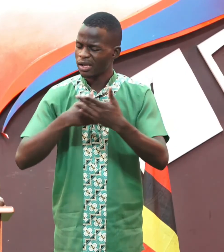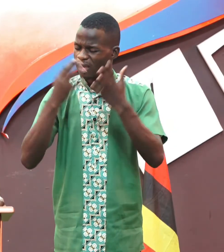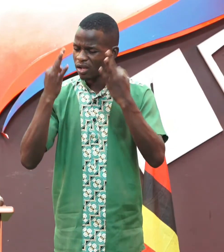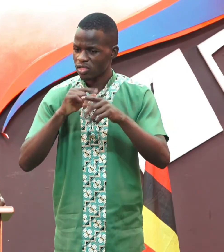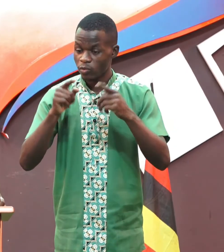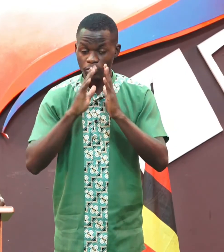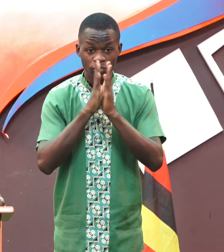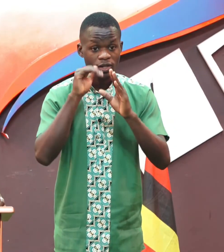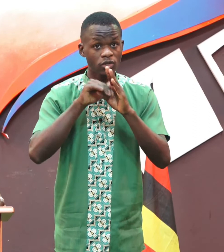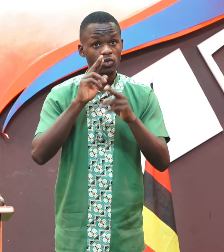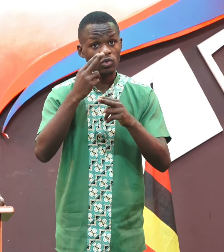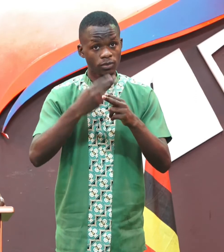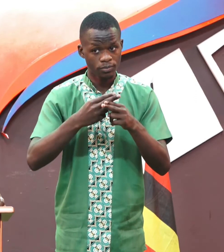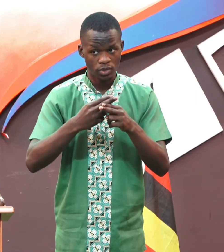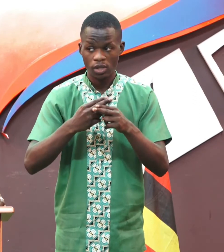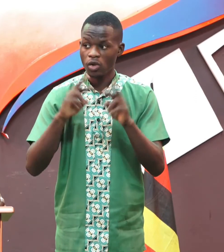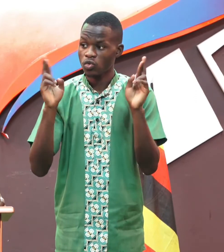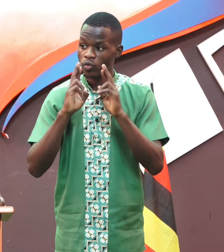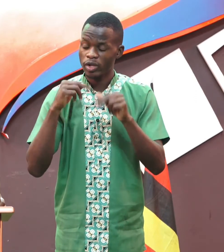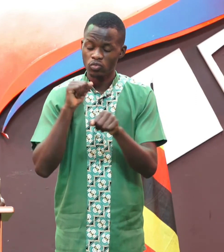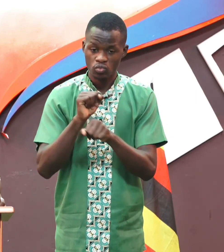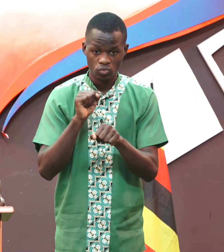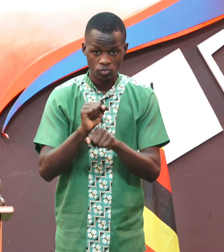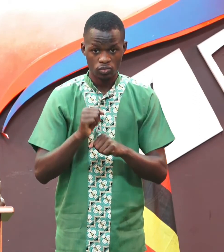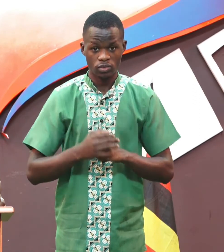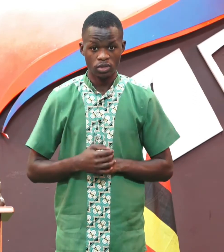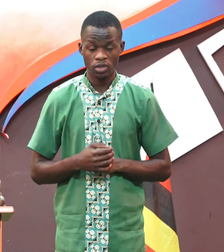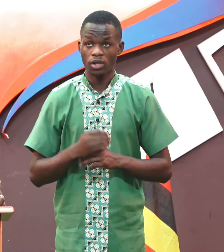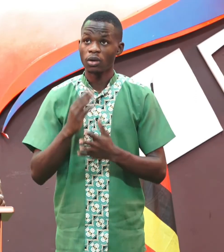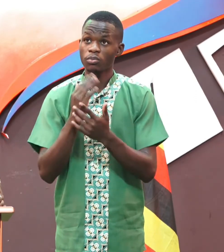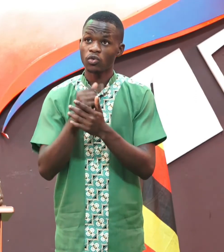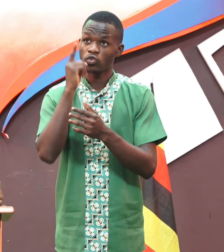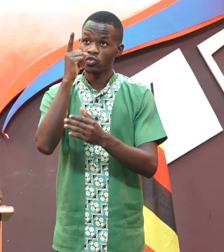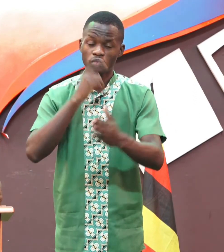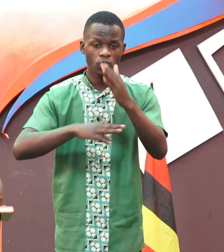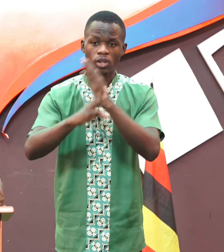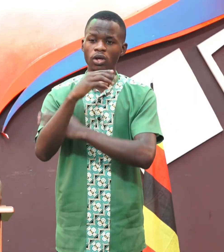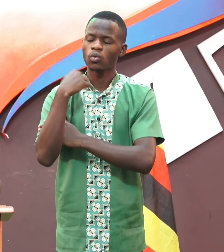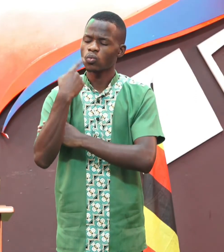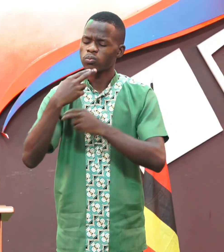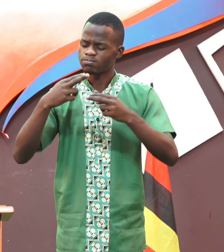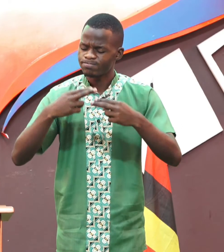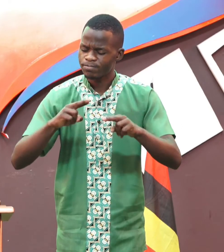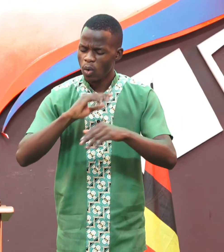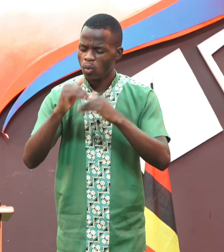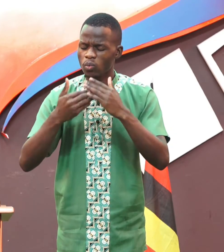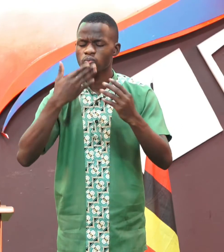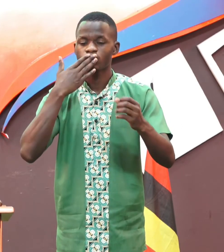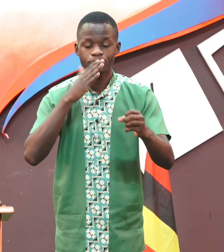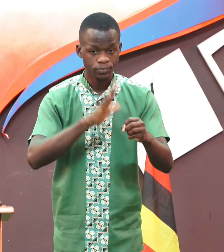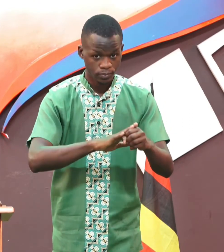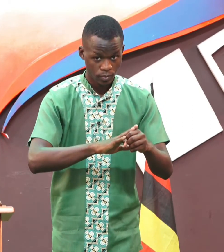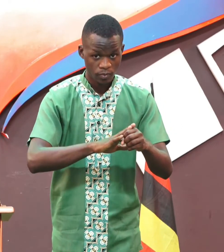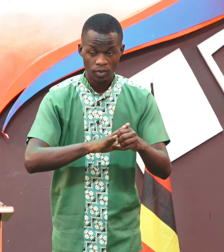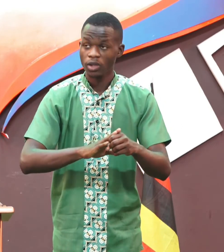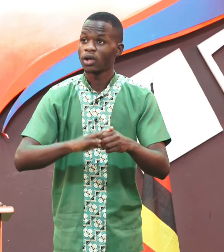linnya lyo. That whatever we ask for in your name, ogenda kukikola. You'll do it. Woli Katonda atuukiriza ebisuubizo byo. You're the God who fulfills your promises. Ebisuubizo